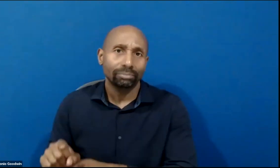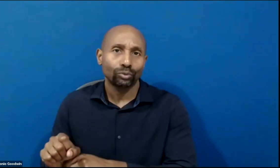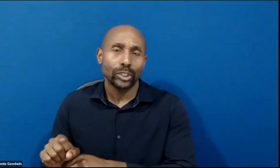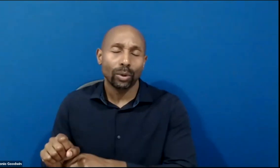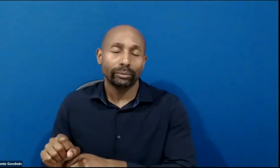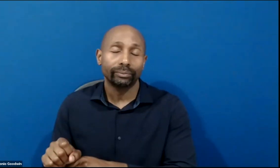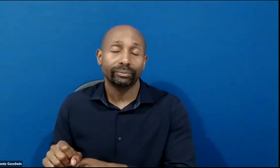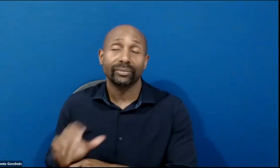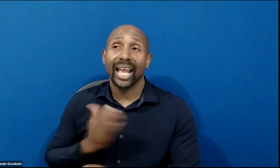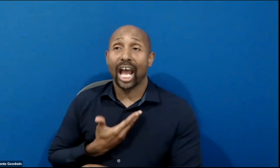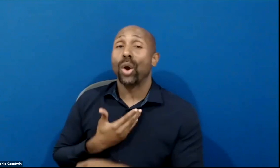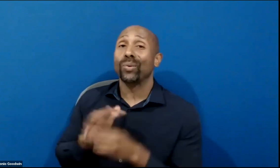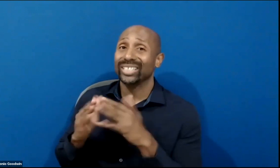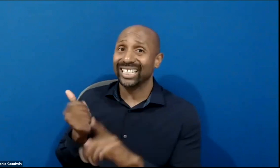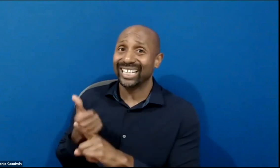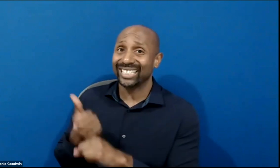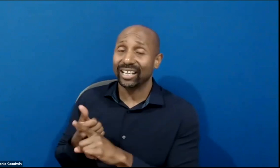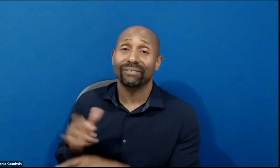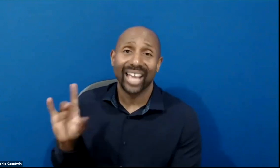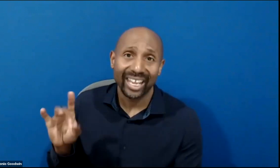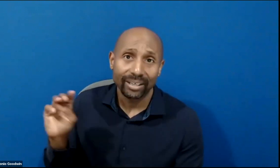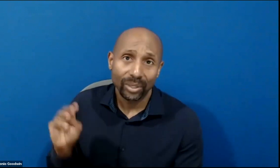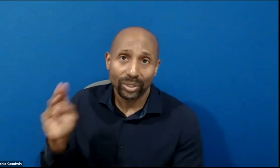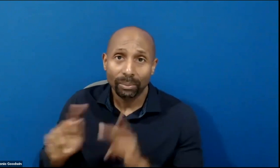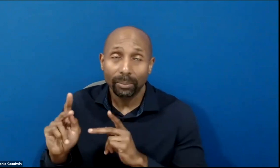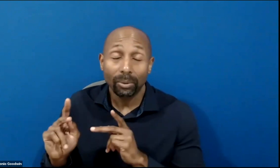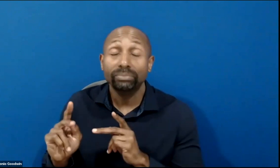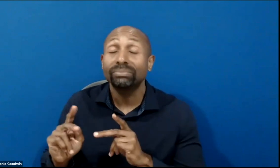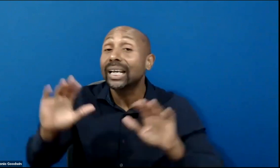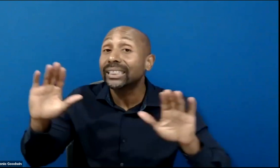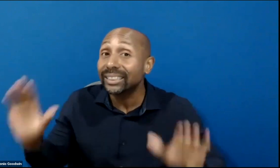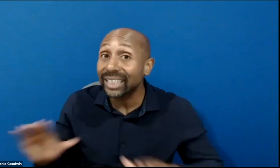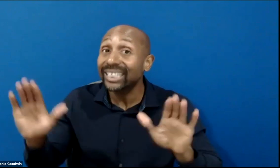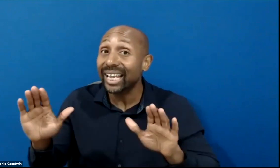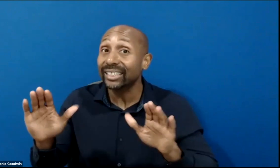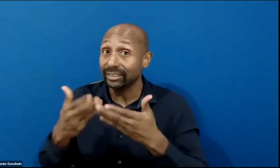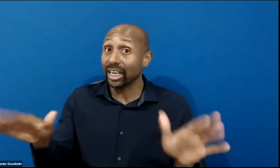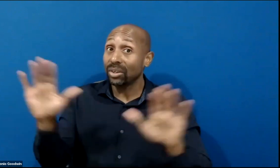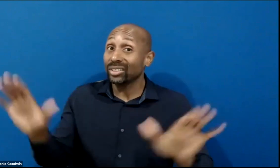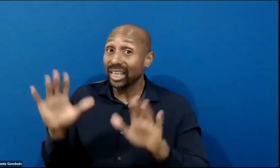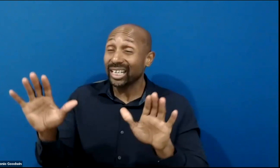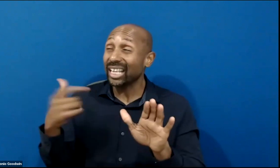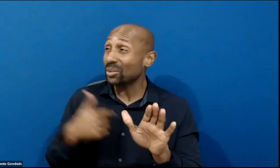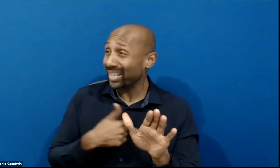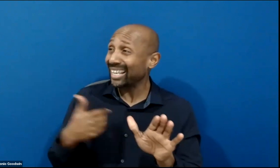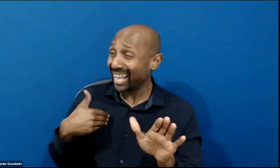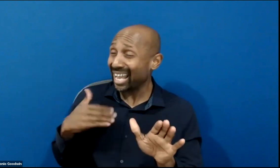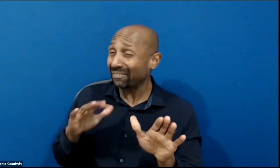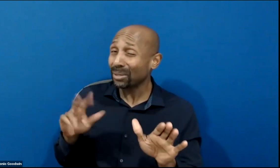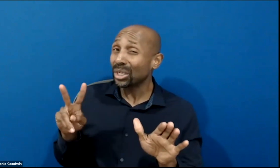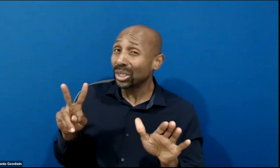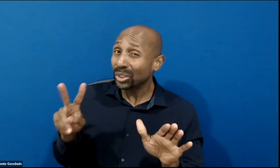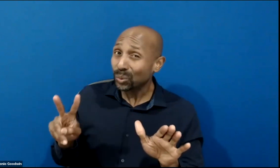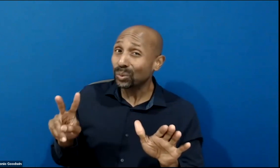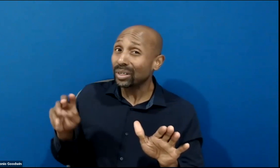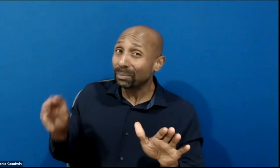people. And we have on Sundays, roughly, or nearly 2 million people